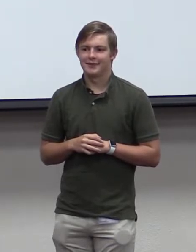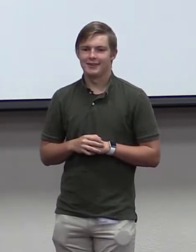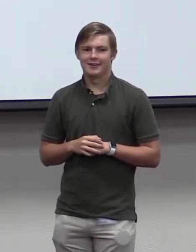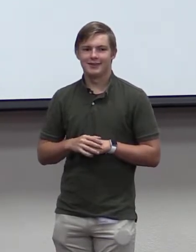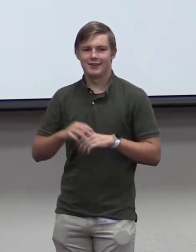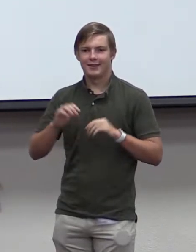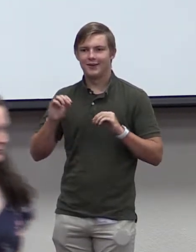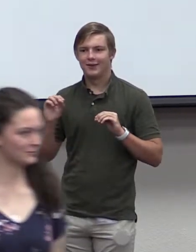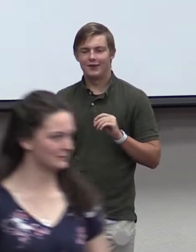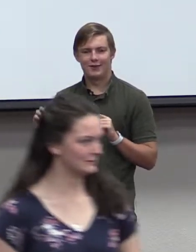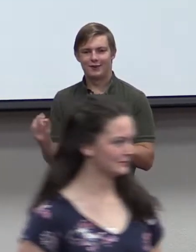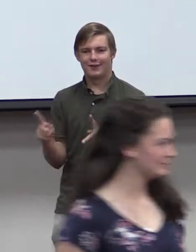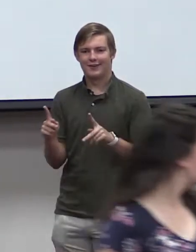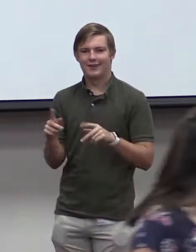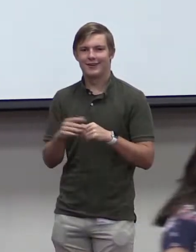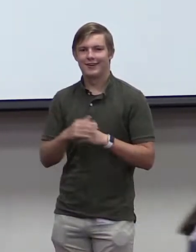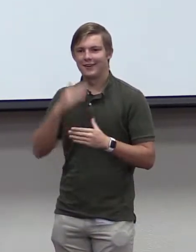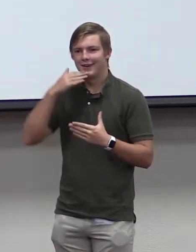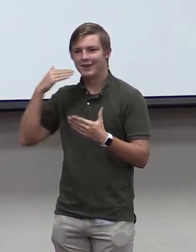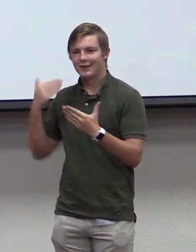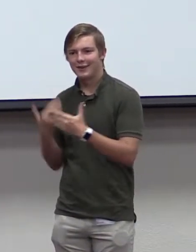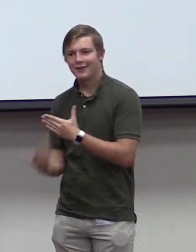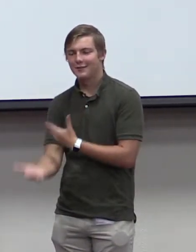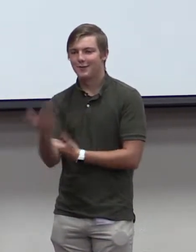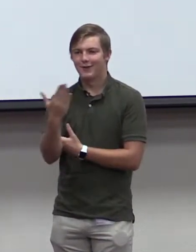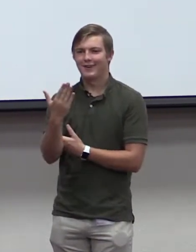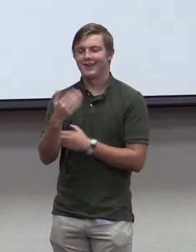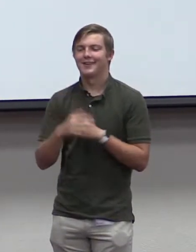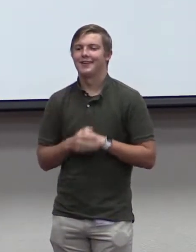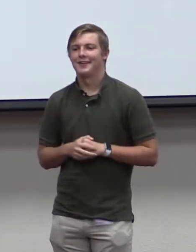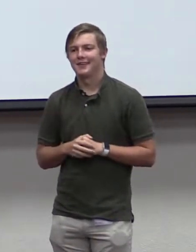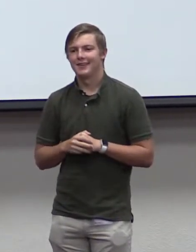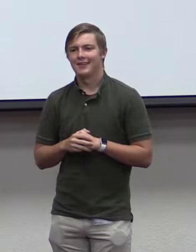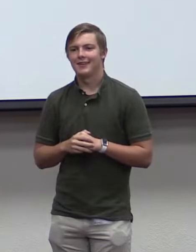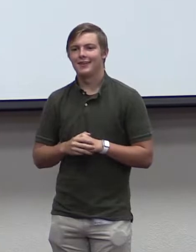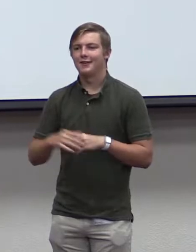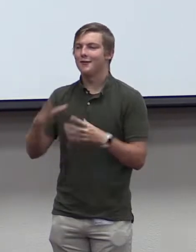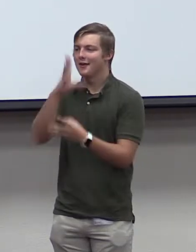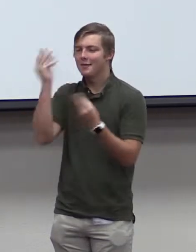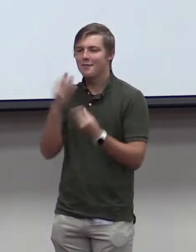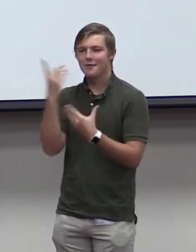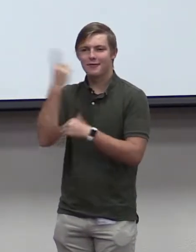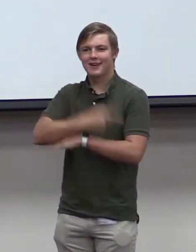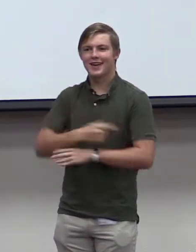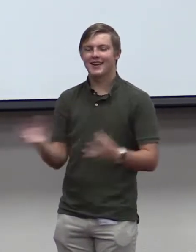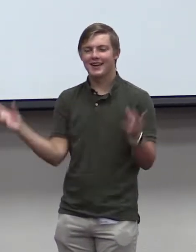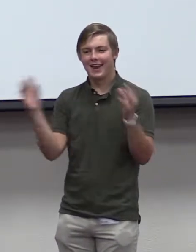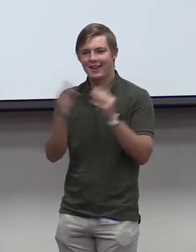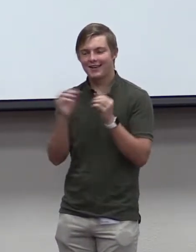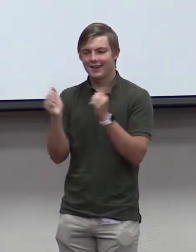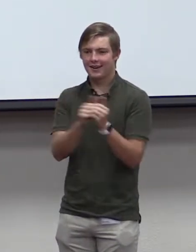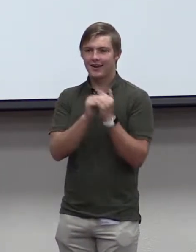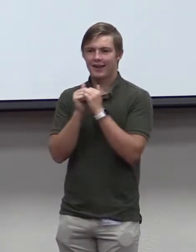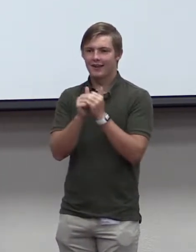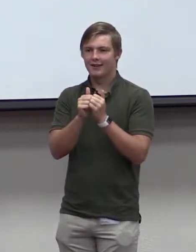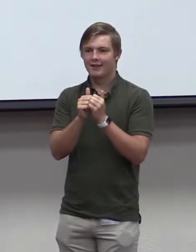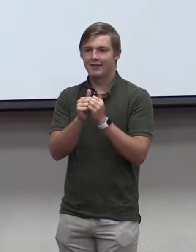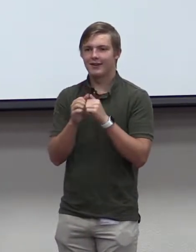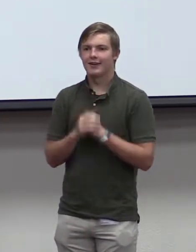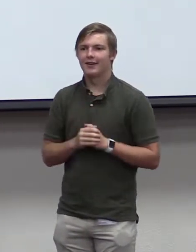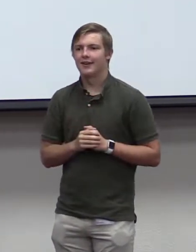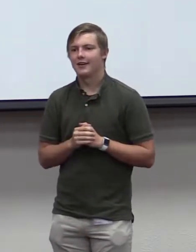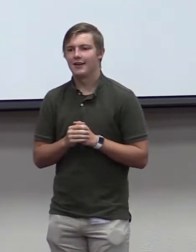All right. Good morning. What a beautiful day it is to gather together and to be